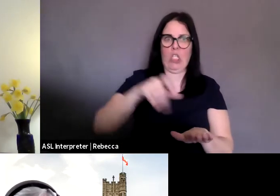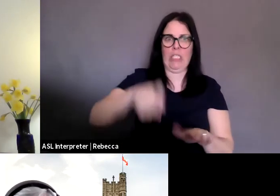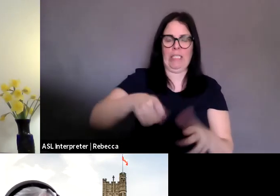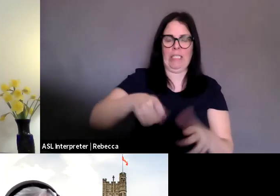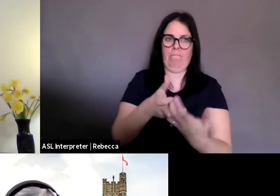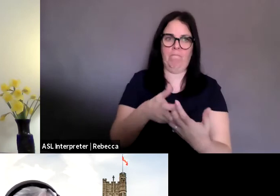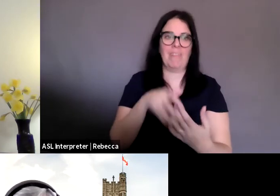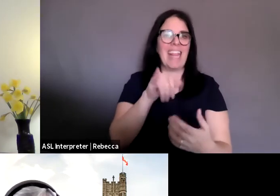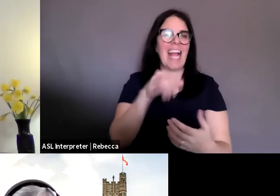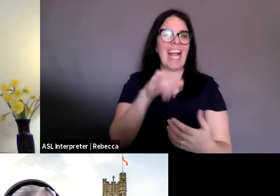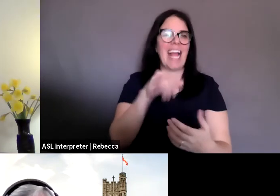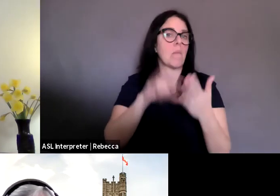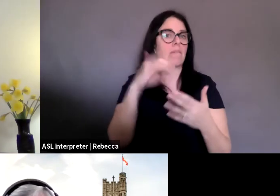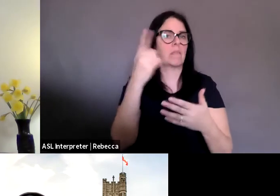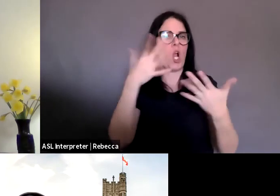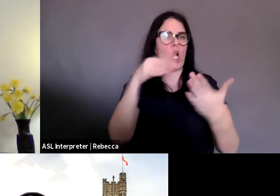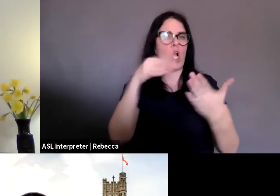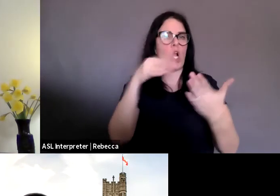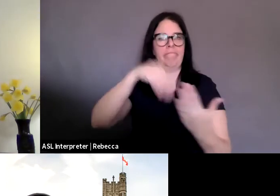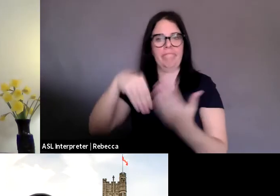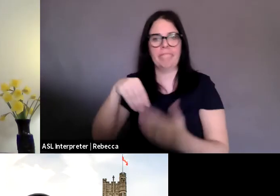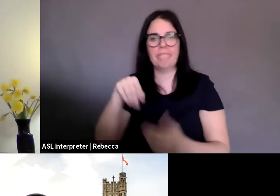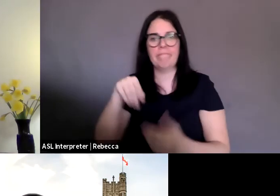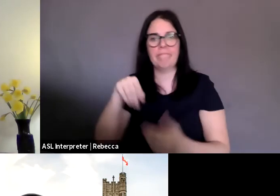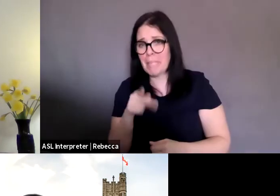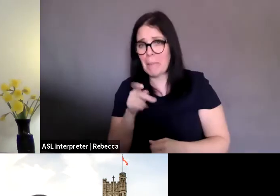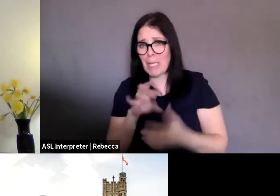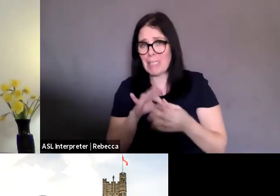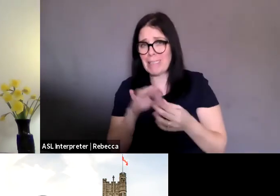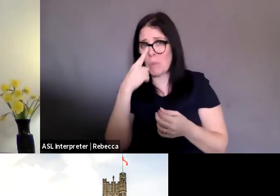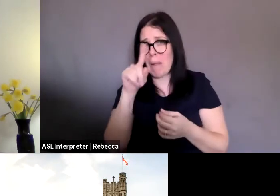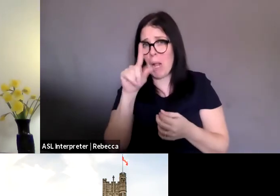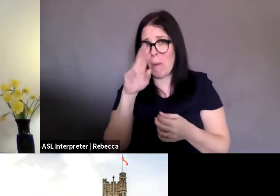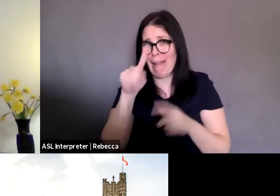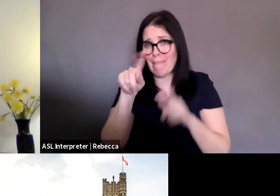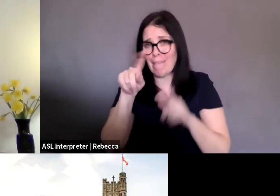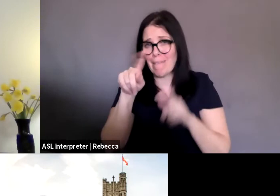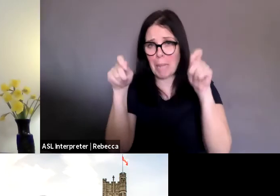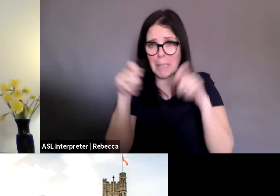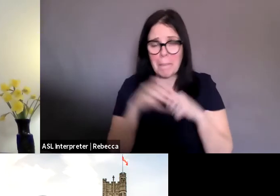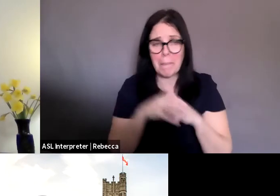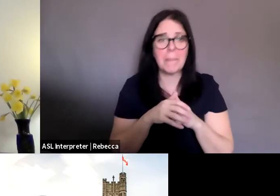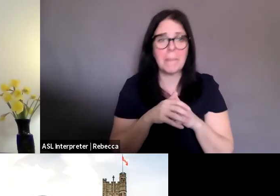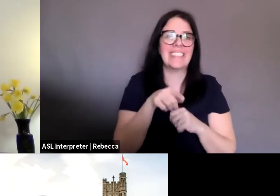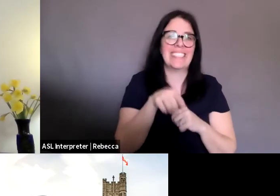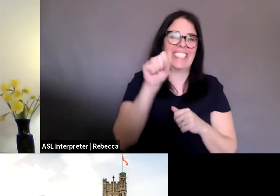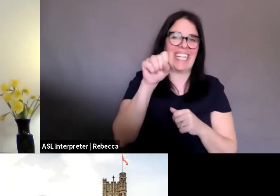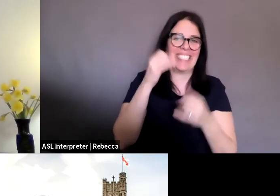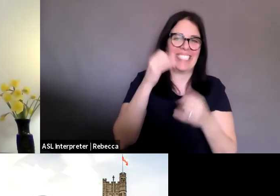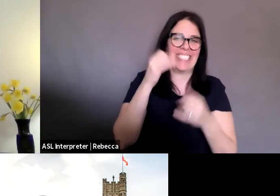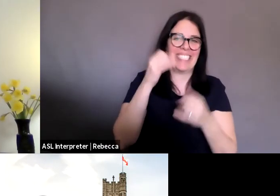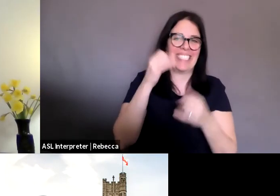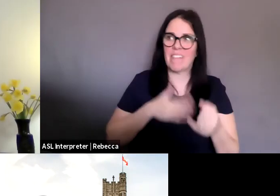worksheet. Loretta, can you wrap up? Yep, that is the end of the presentation. We